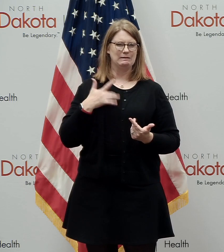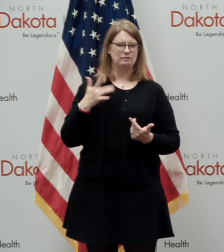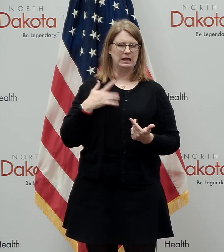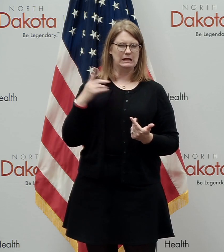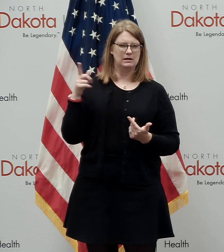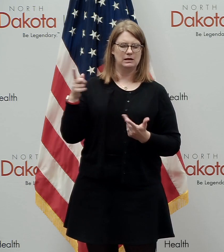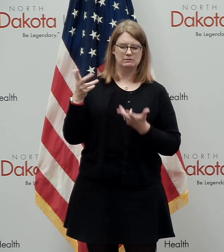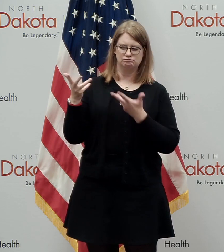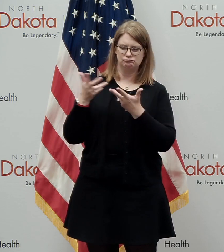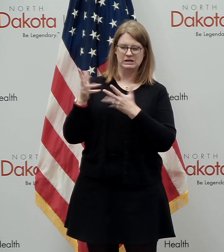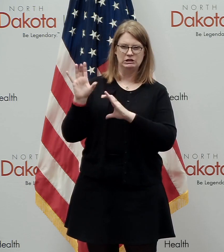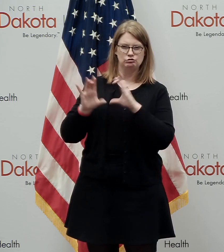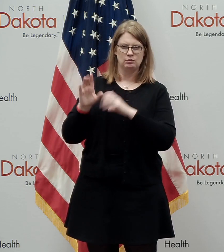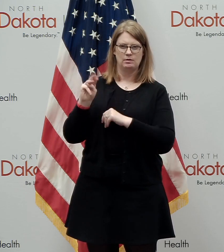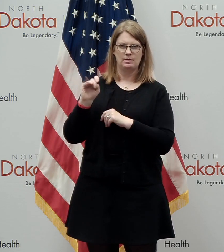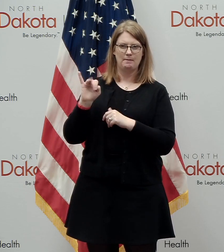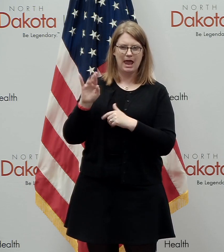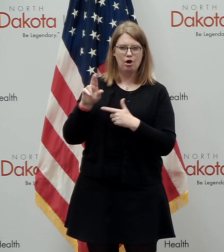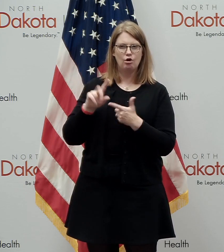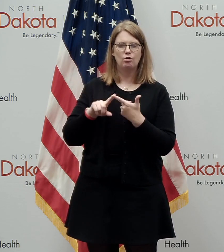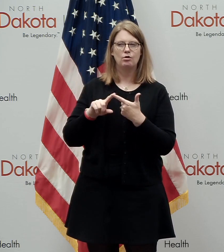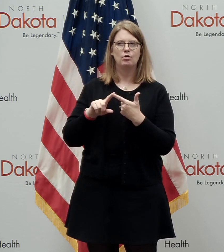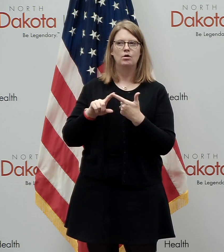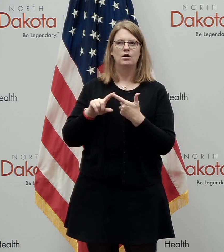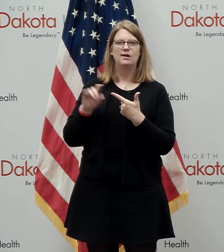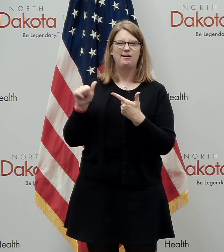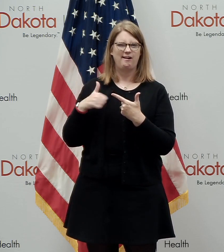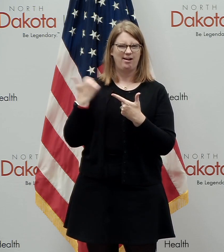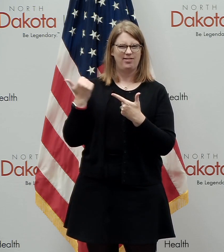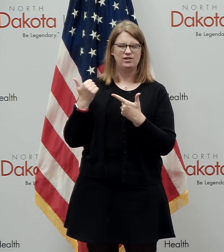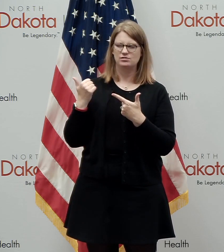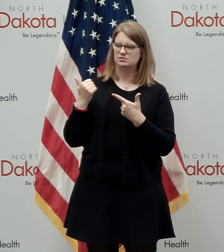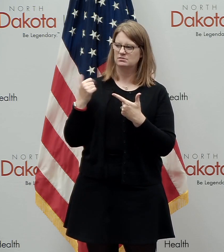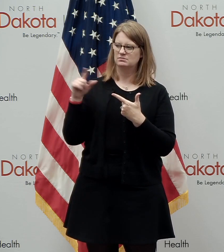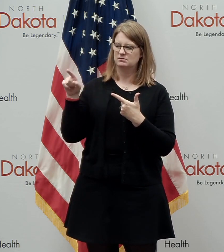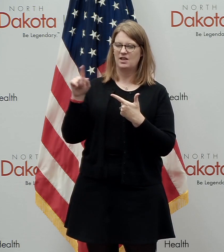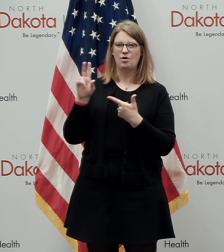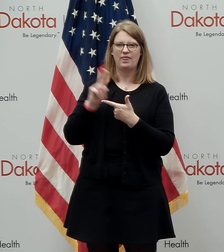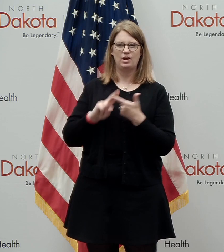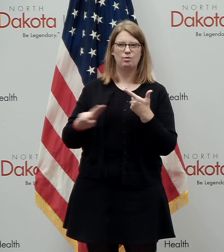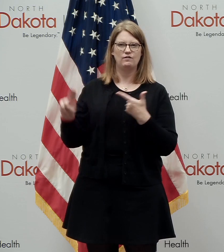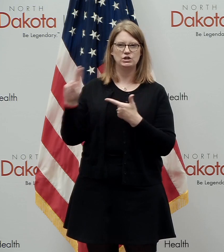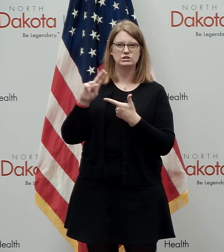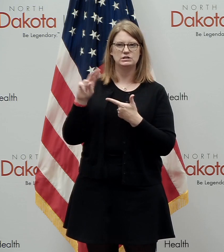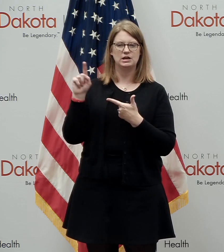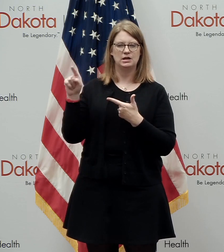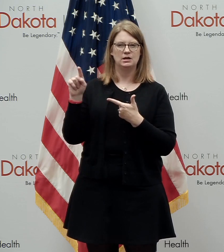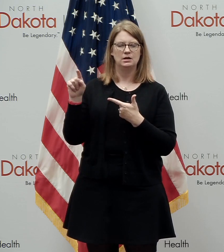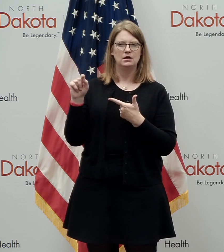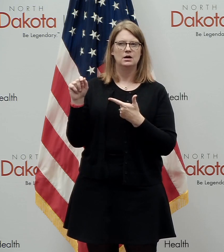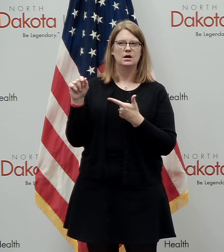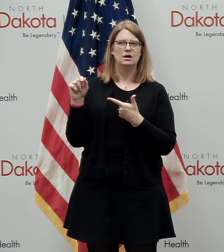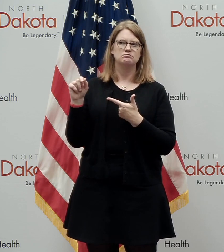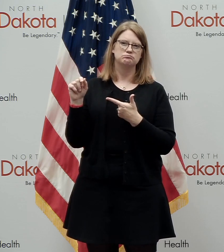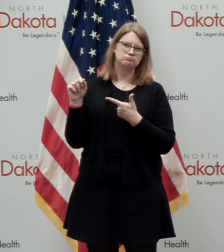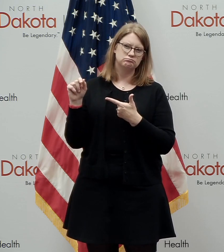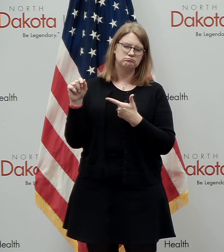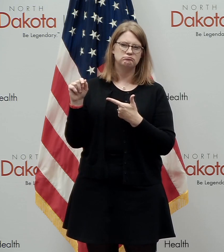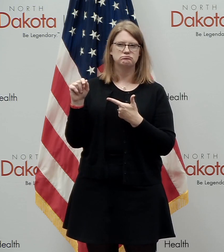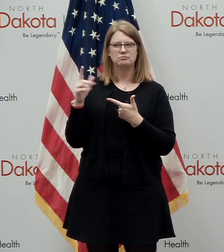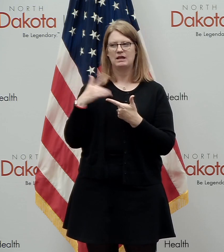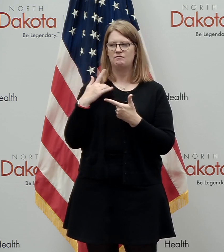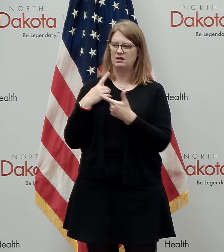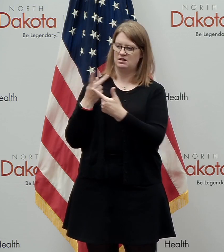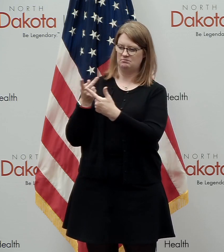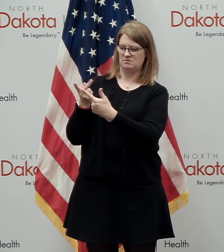to talking to the mayor, talking to others at the university in Grand Forks, I feel like that they're up there.